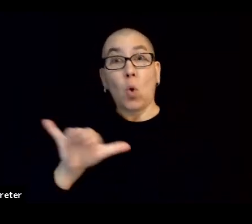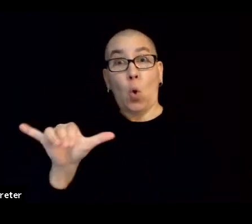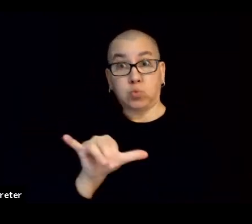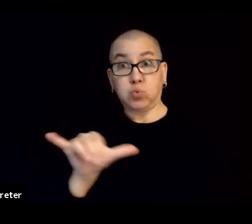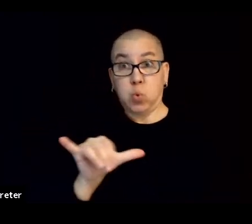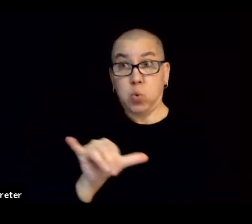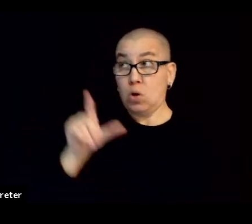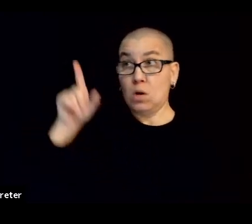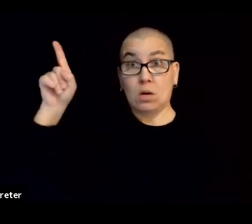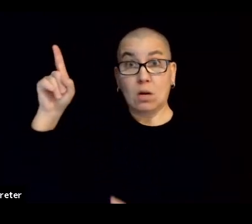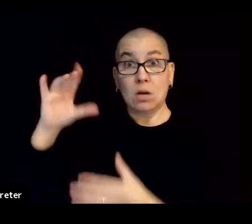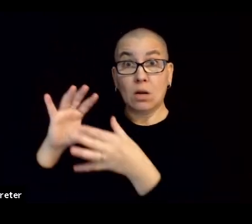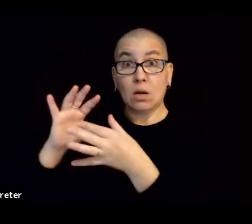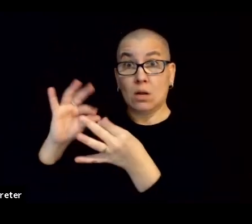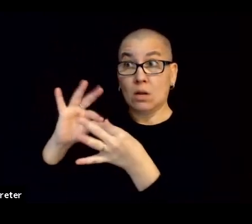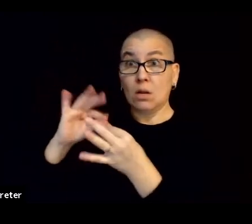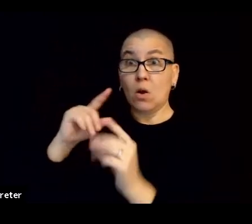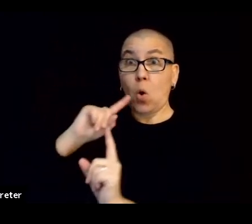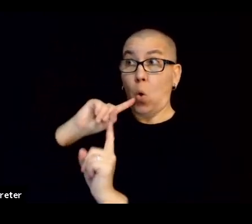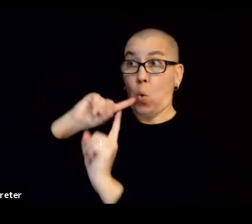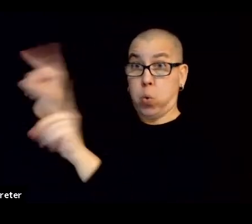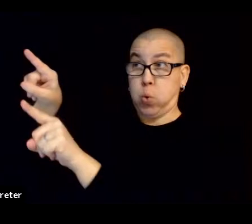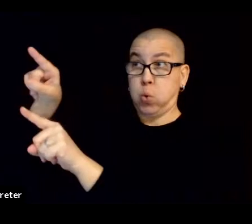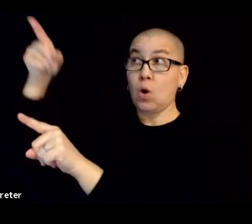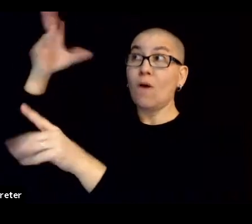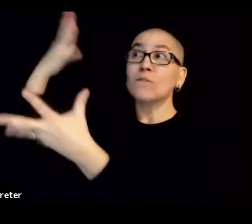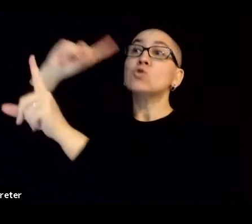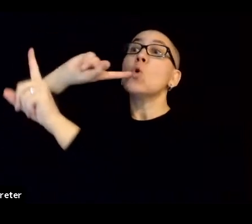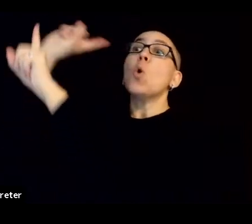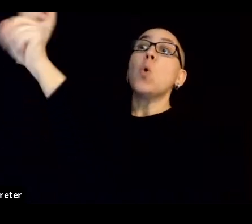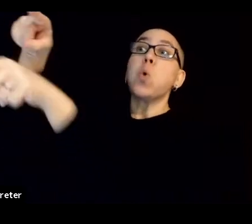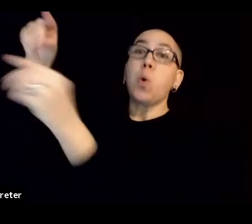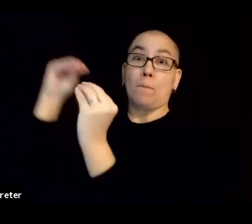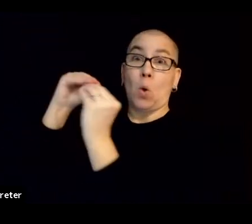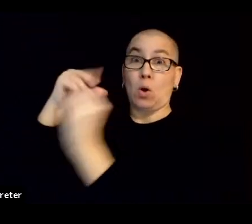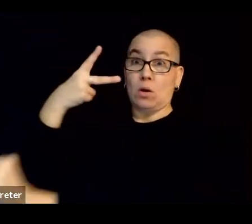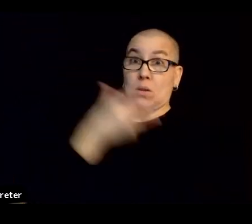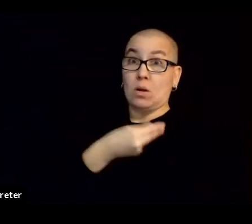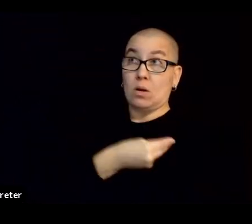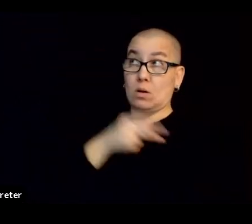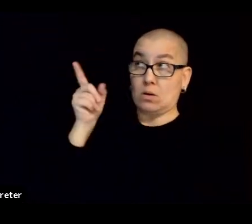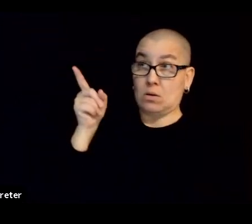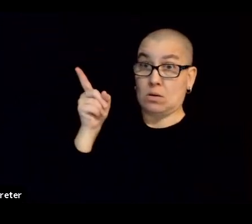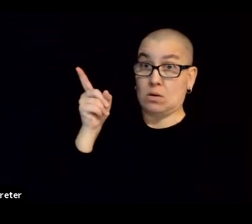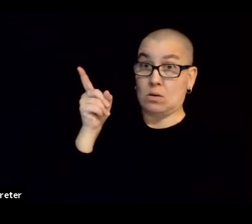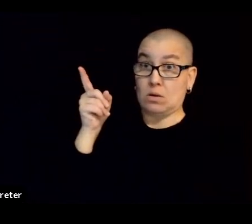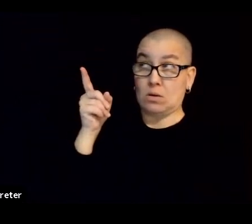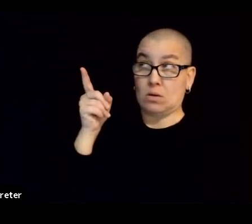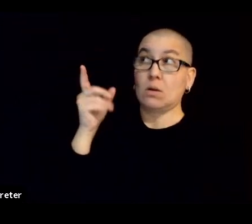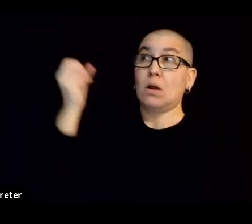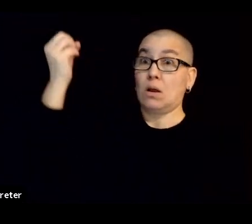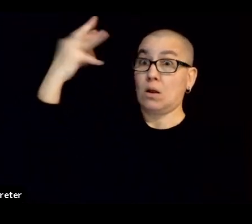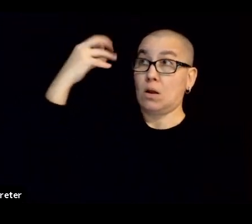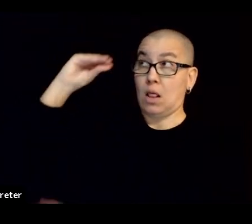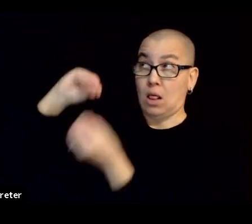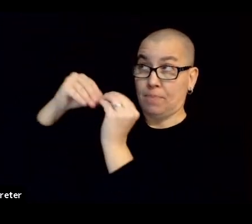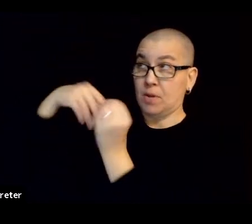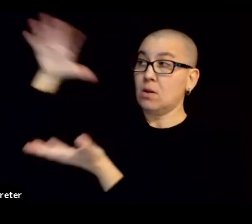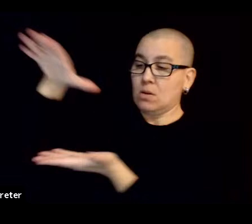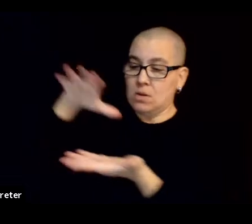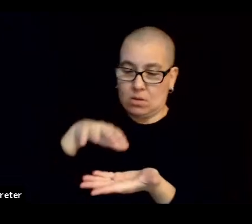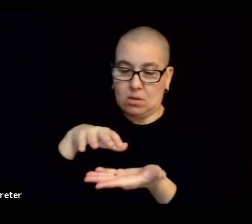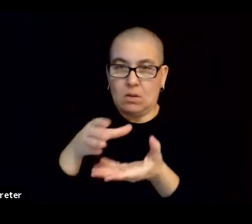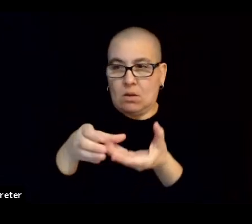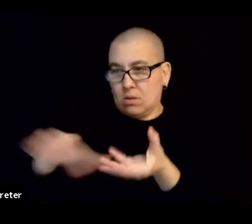week and makes sure that those doses are sent where they are needed within the state. It's the role of our partners in healthcare and